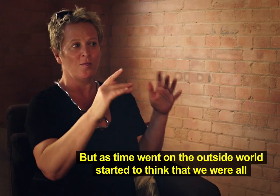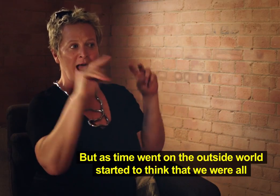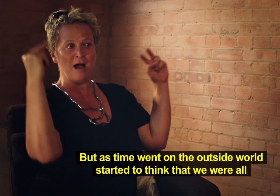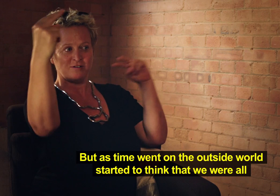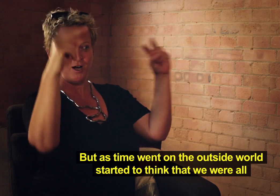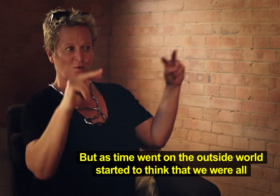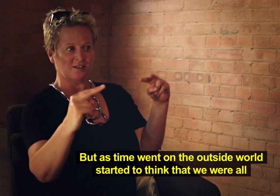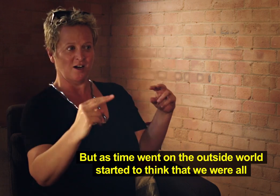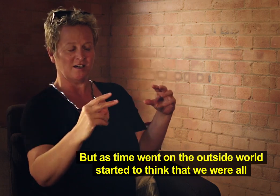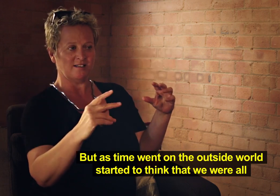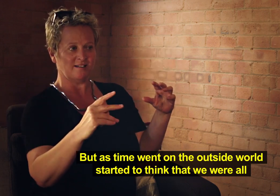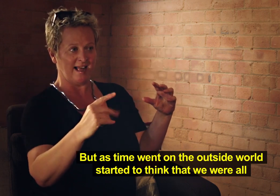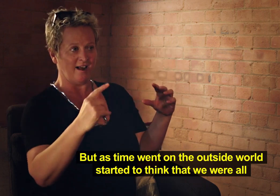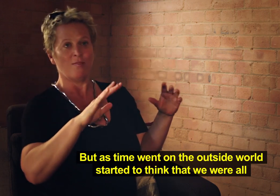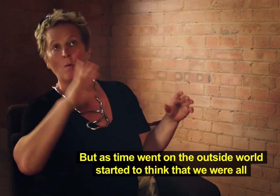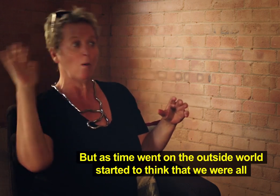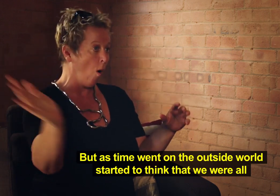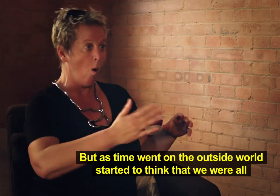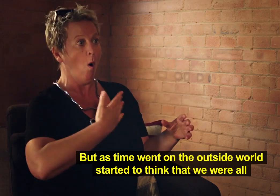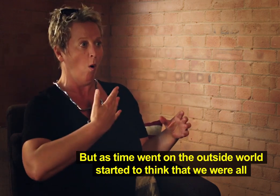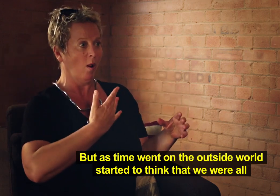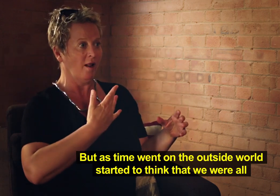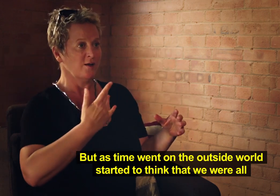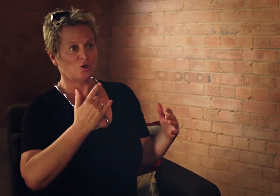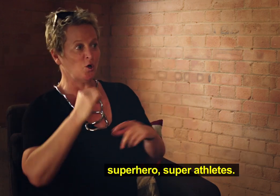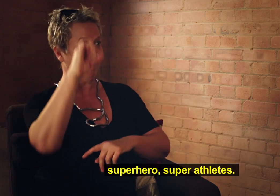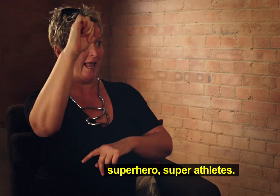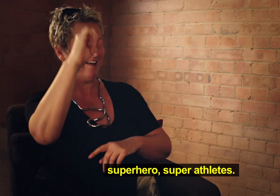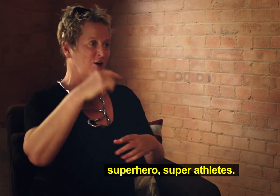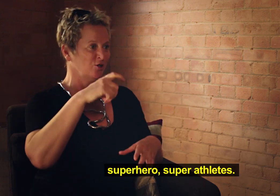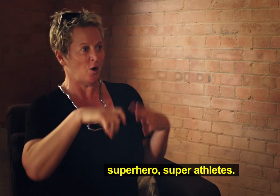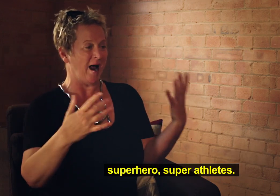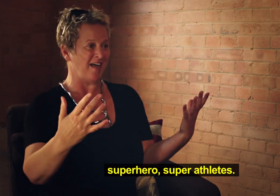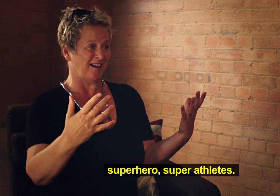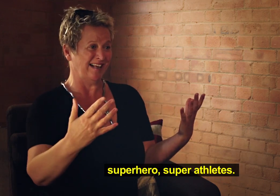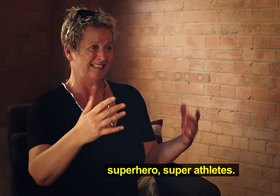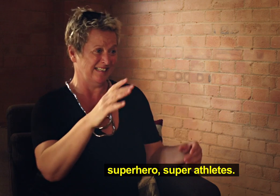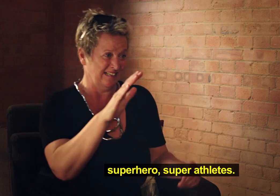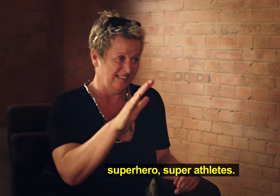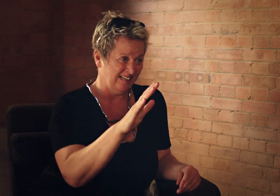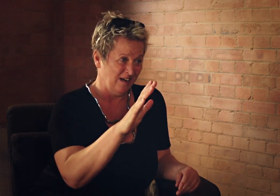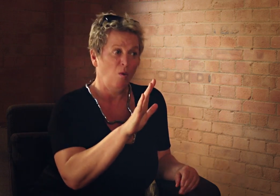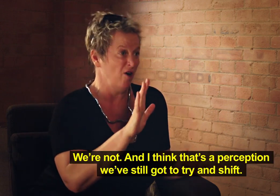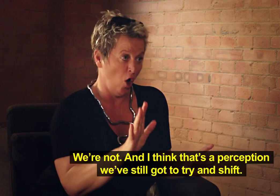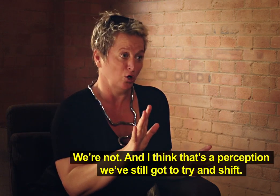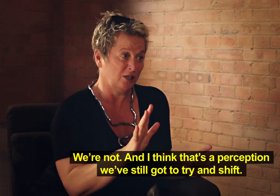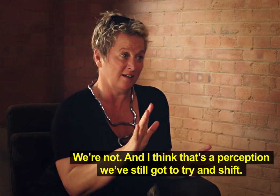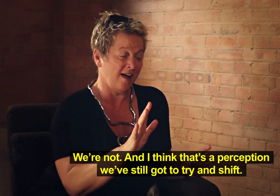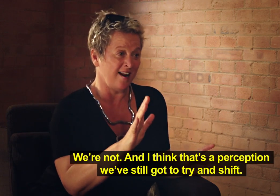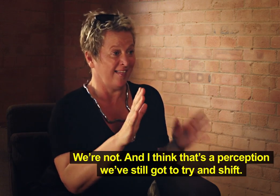the outside world started to think that we were all superheroes, super athletes. We're not. And I